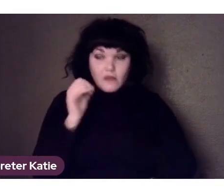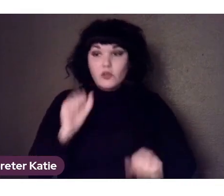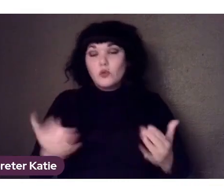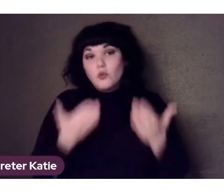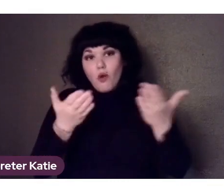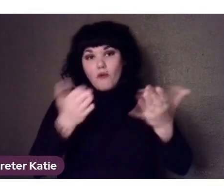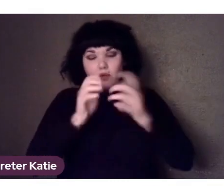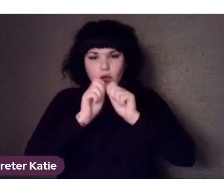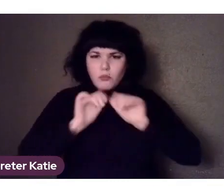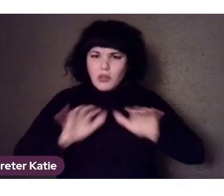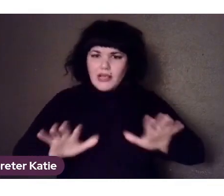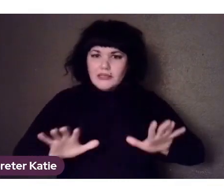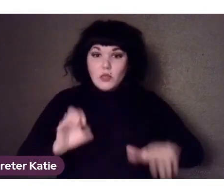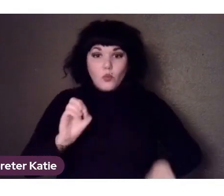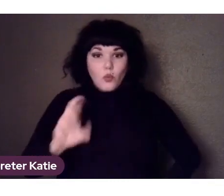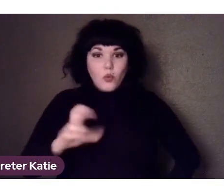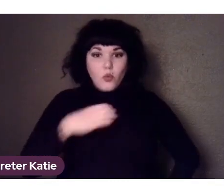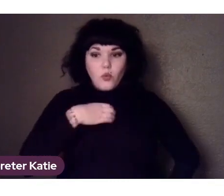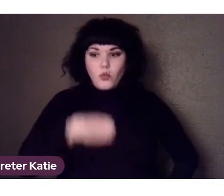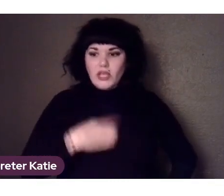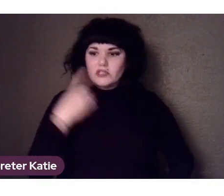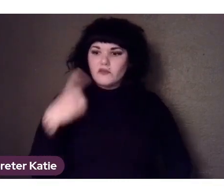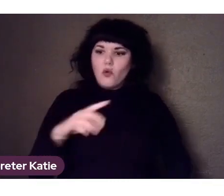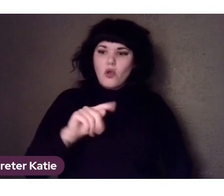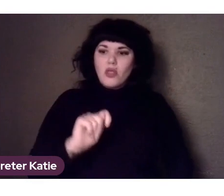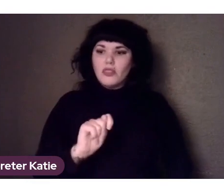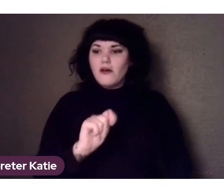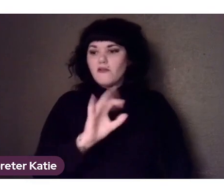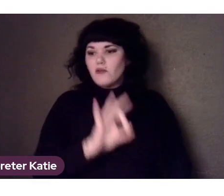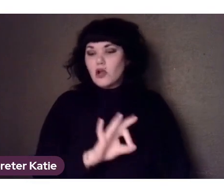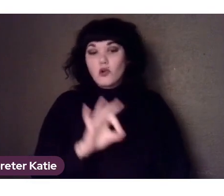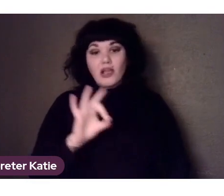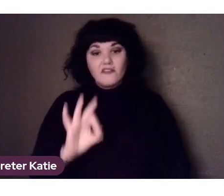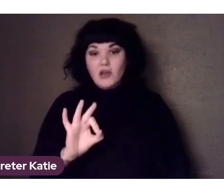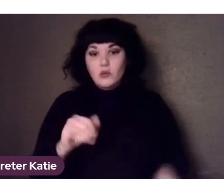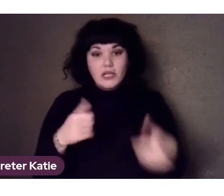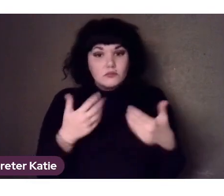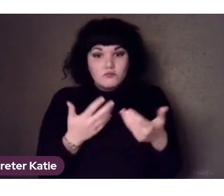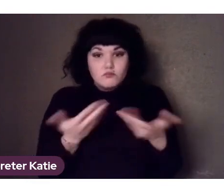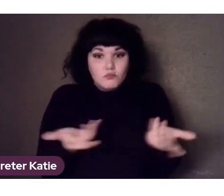a wish for the Firecracker Foundation, what would it be?